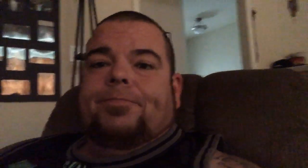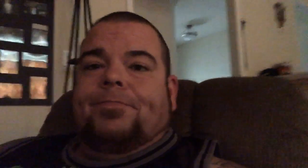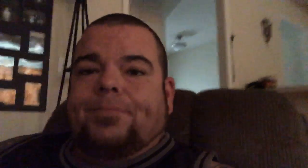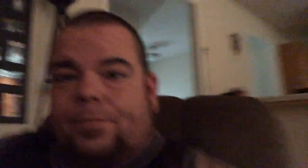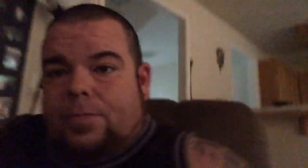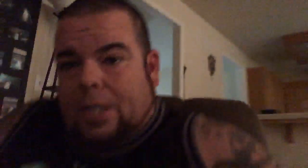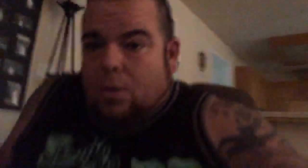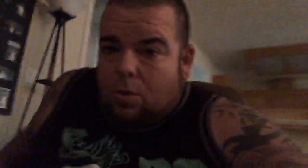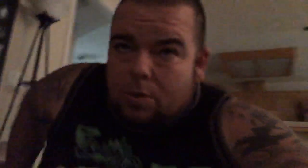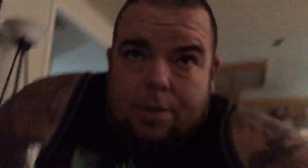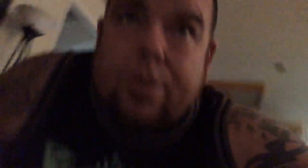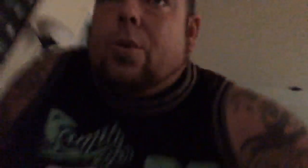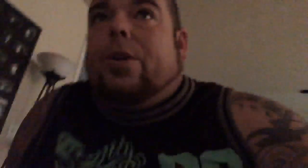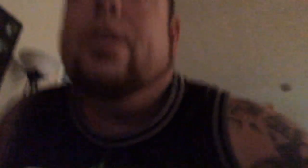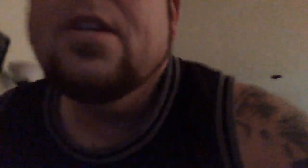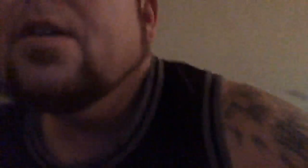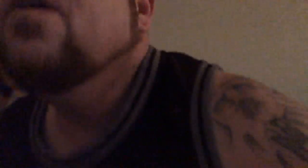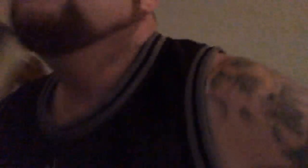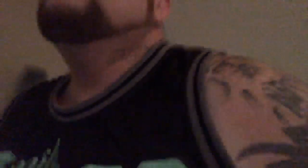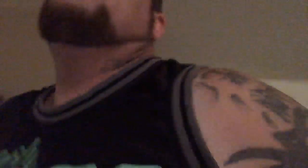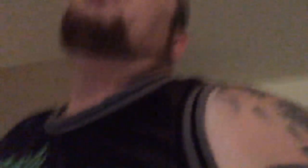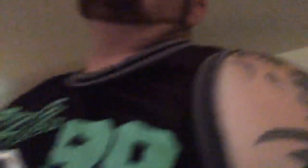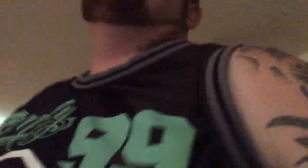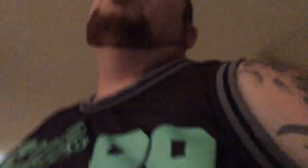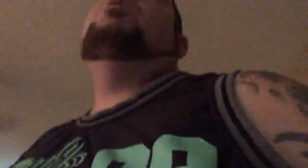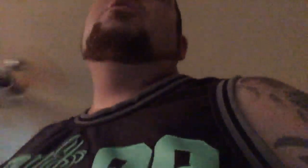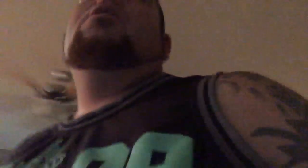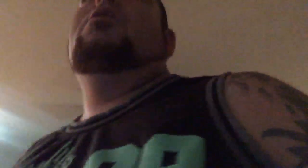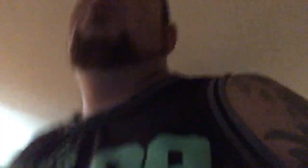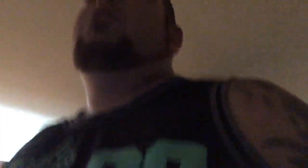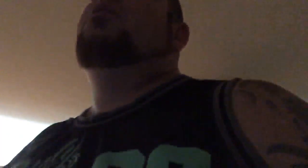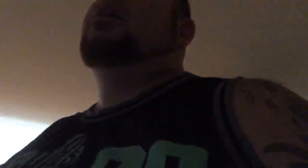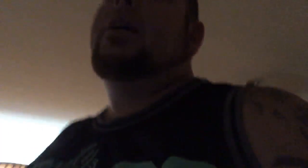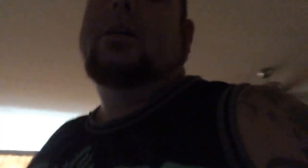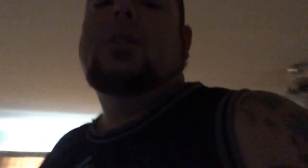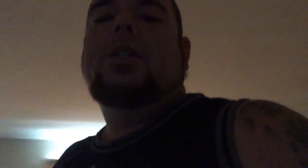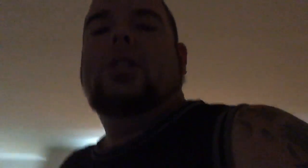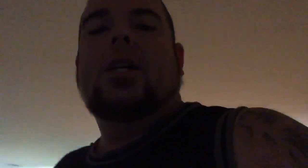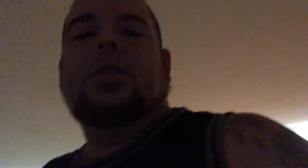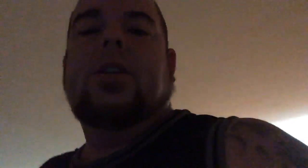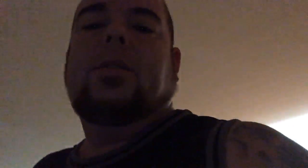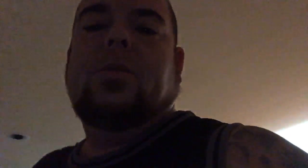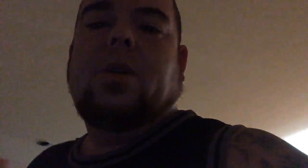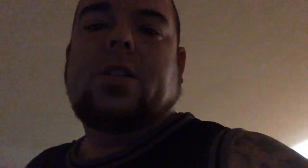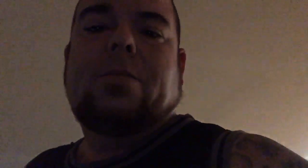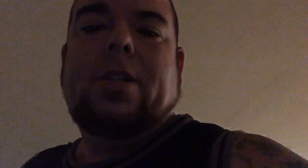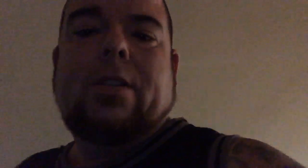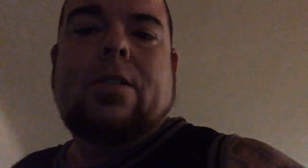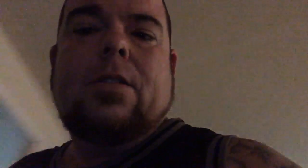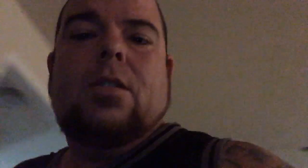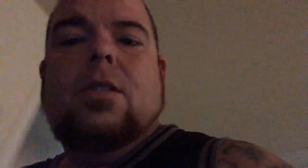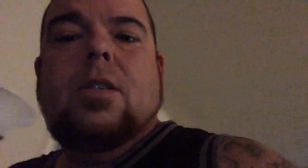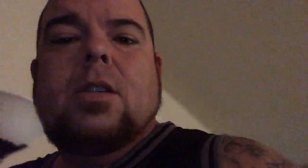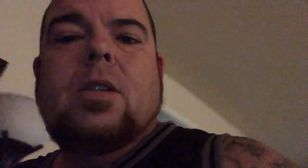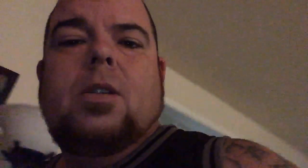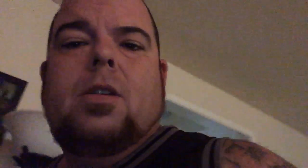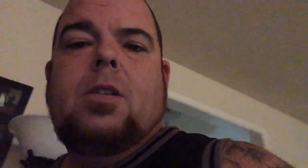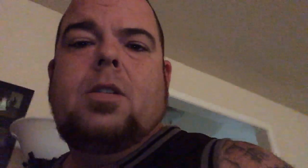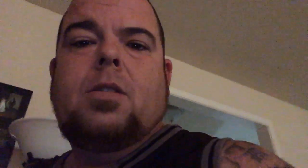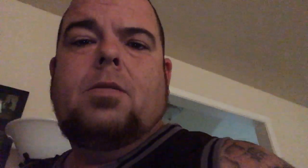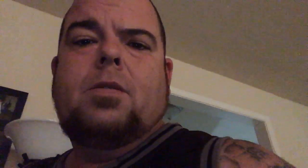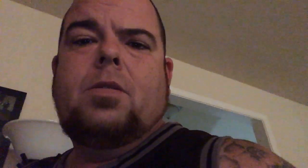But that's a whole nother story. Oh, hey, I'm glad you guys are here at the Watchman.